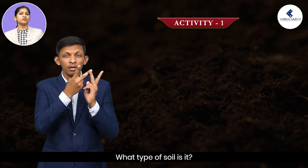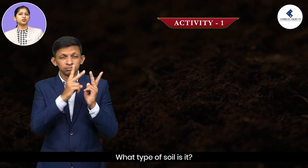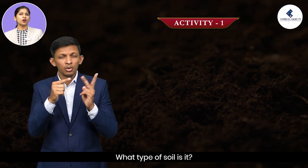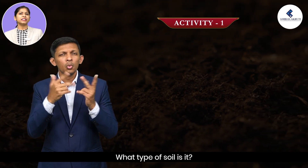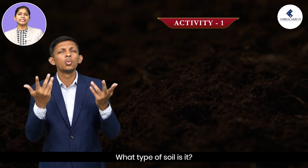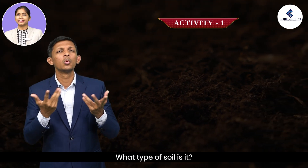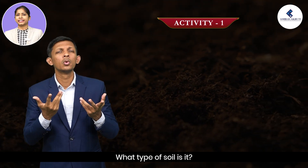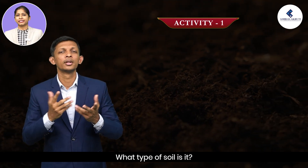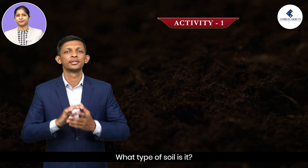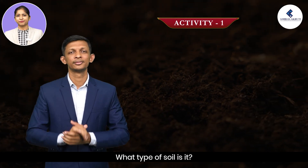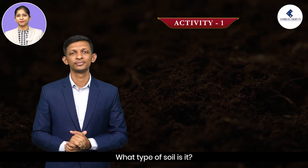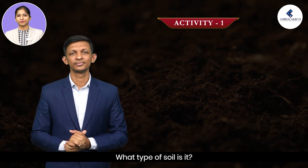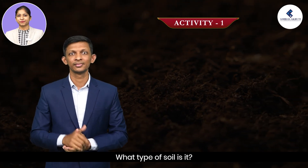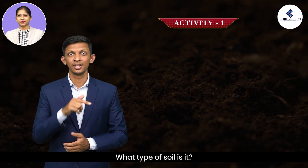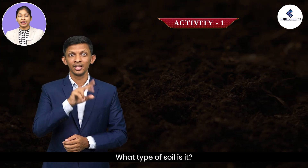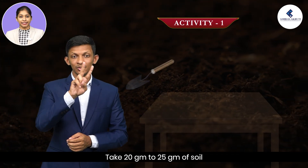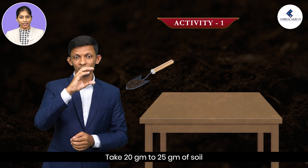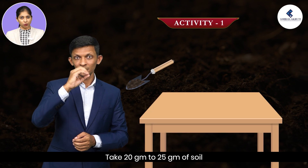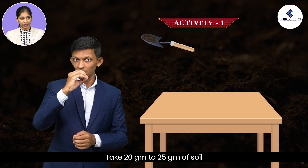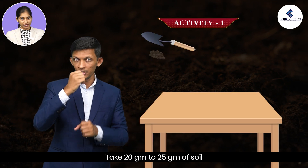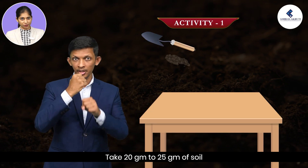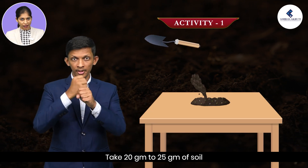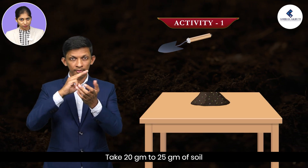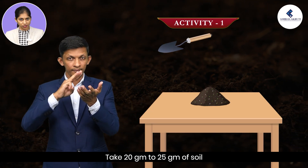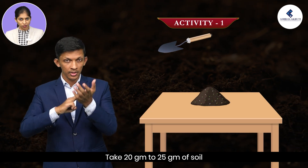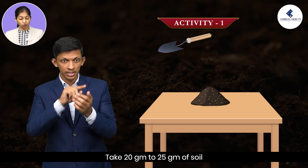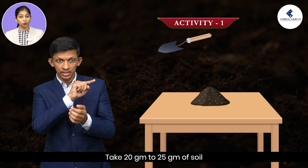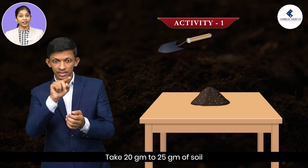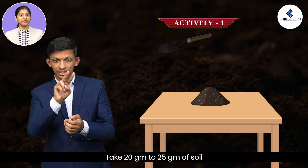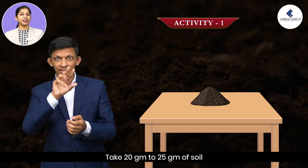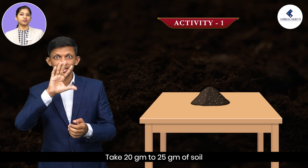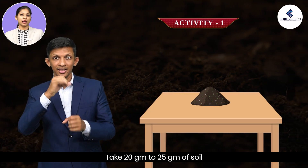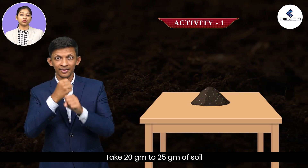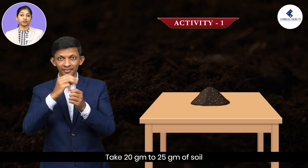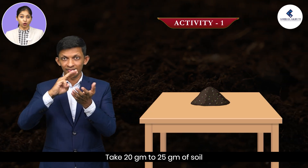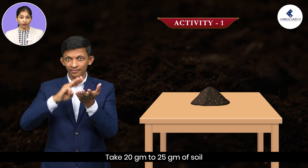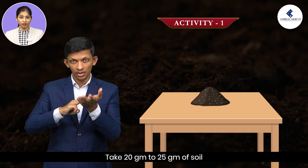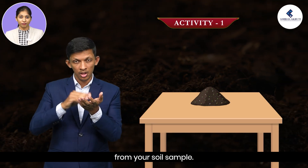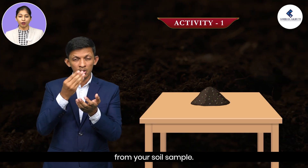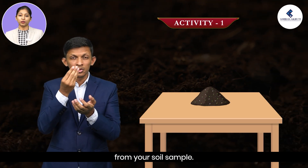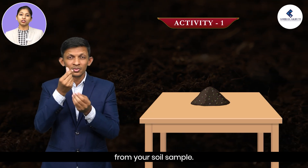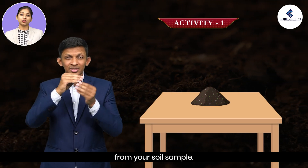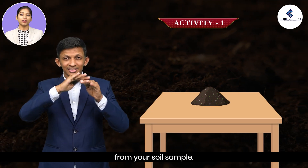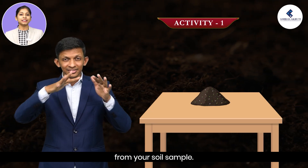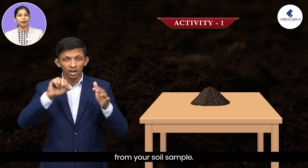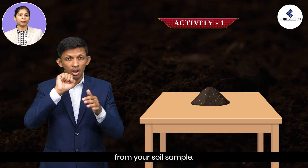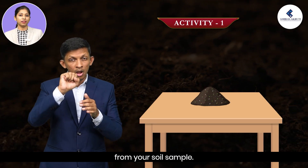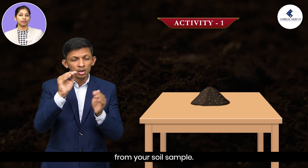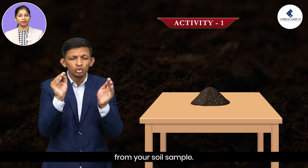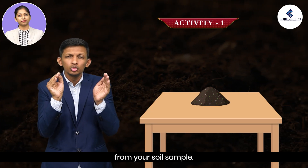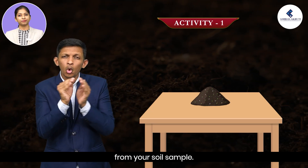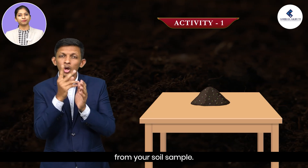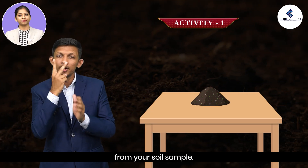What type of soil is it? Take 20 grams to 25 grams of soil from your soil